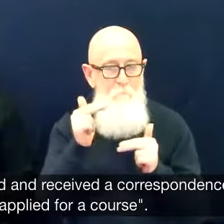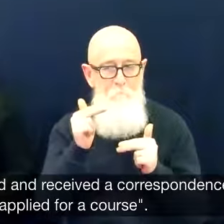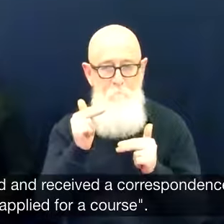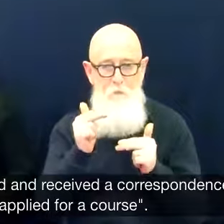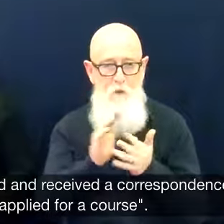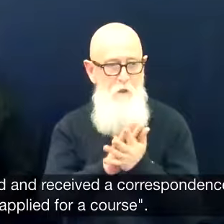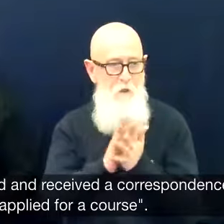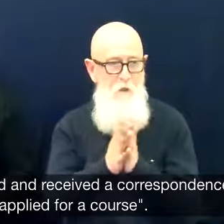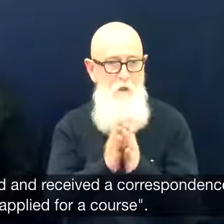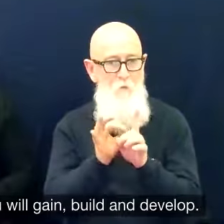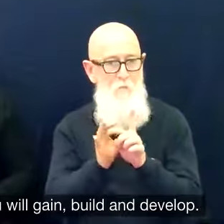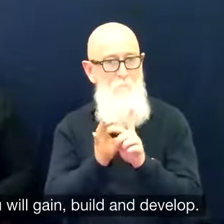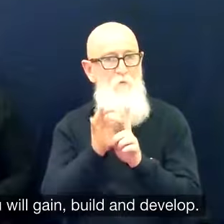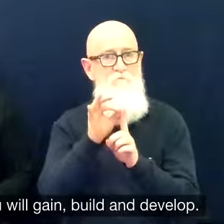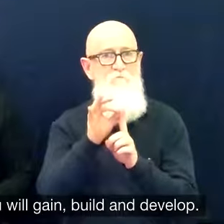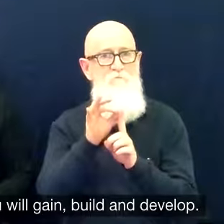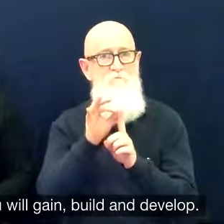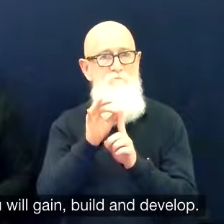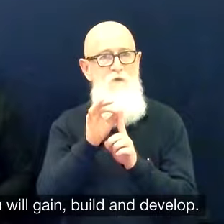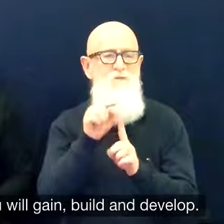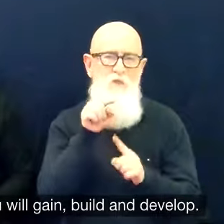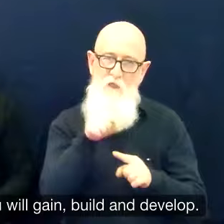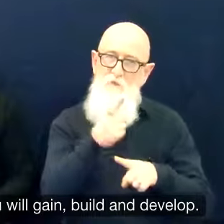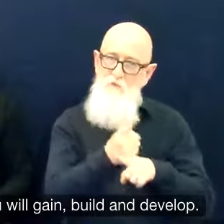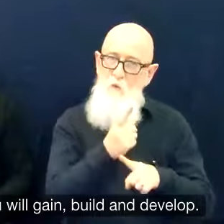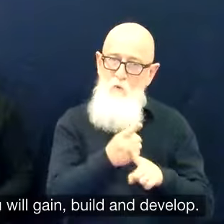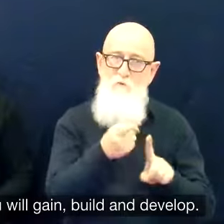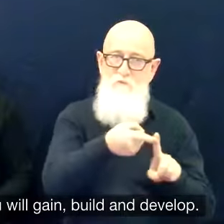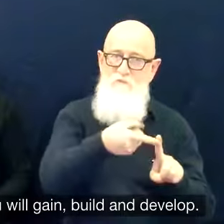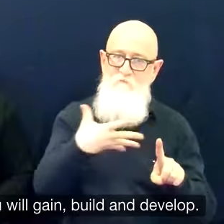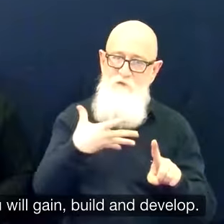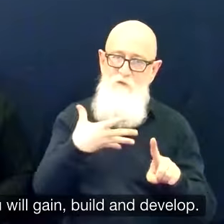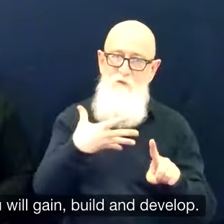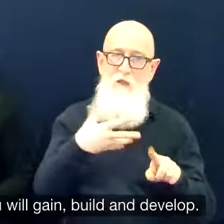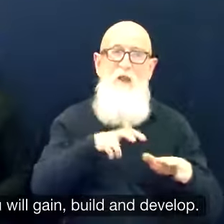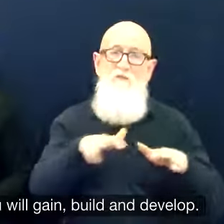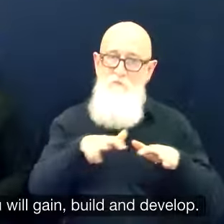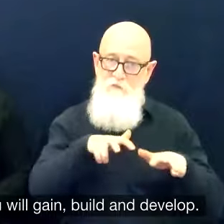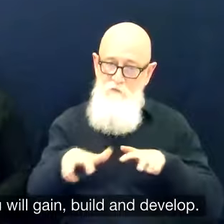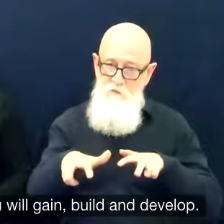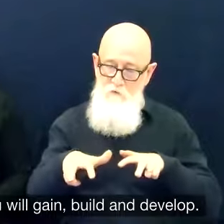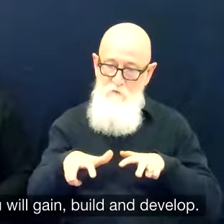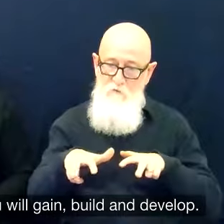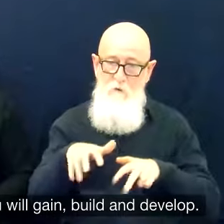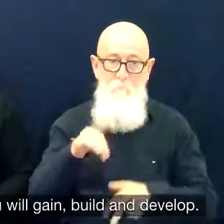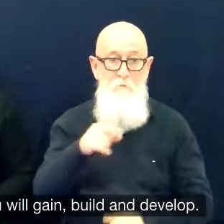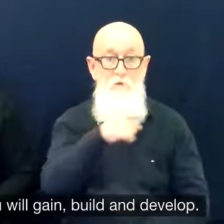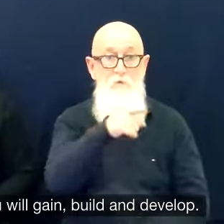So that's around development activities. So you look at researching the web,